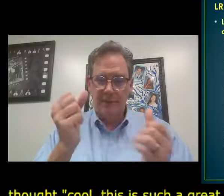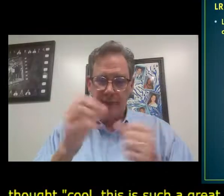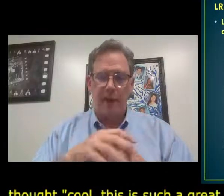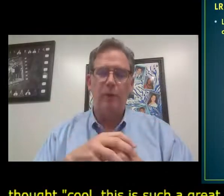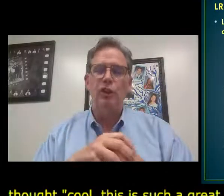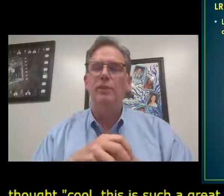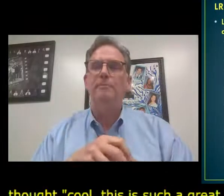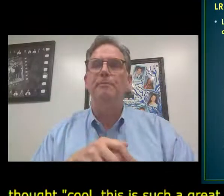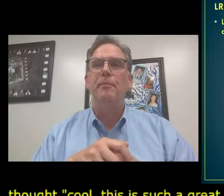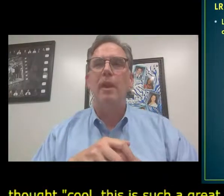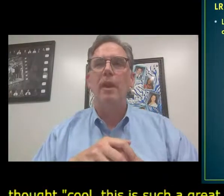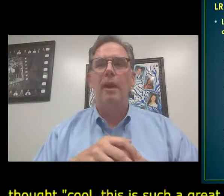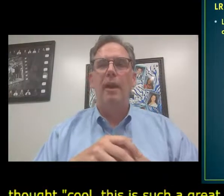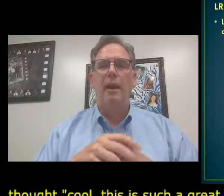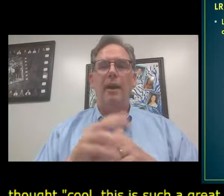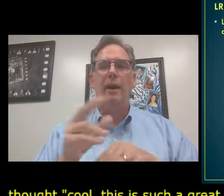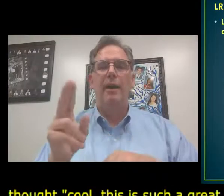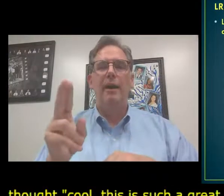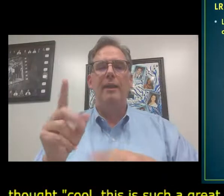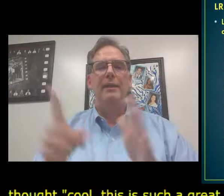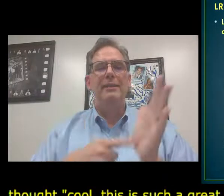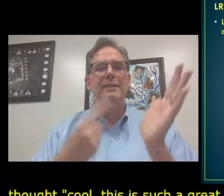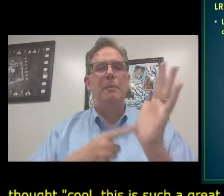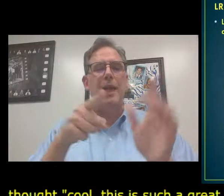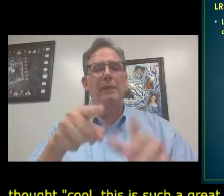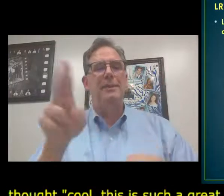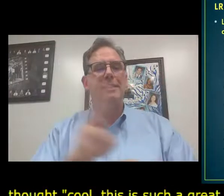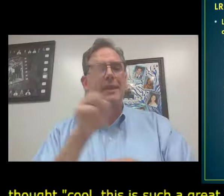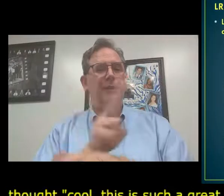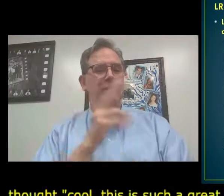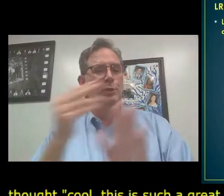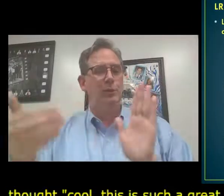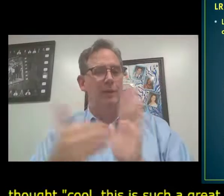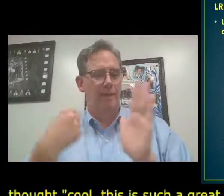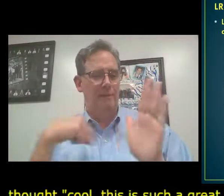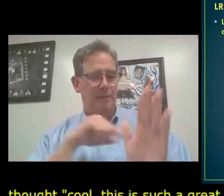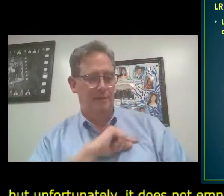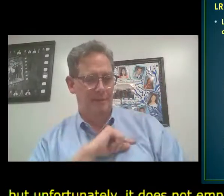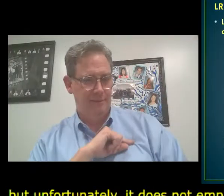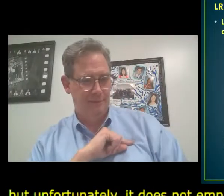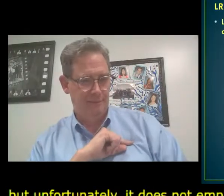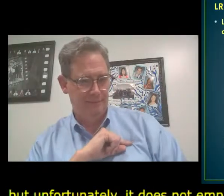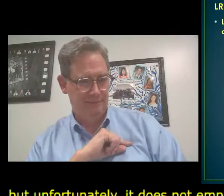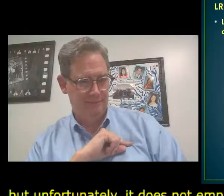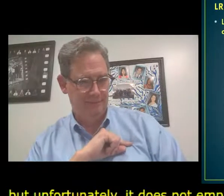For those of us who are proponents of American Sign Language,